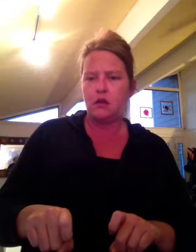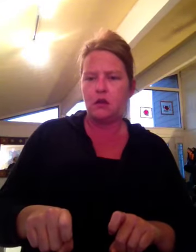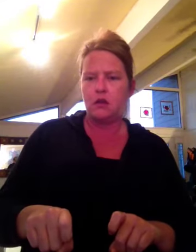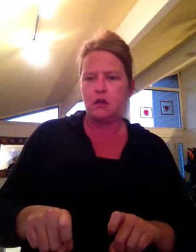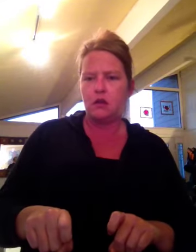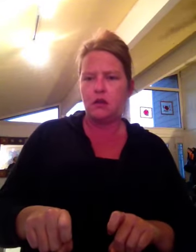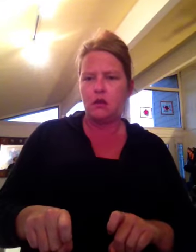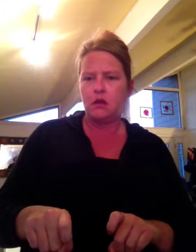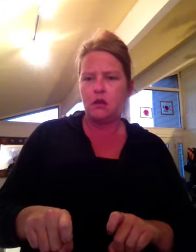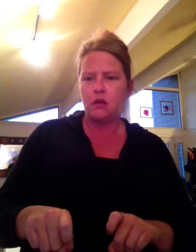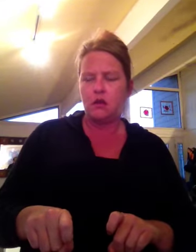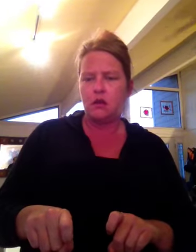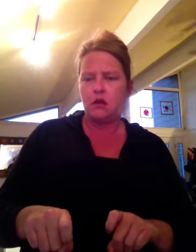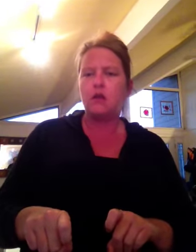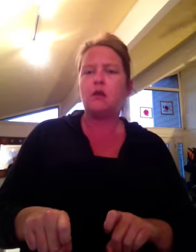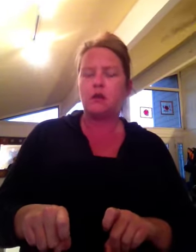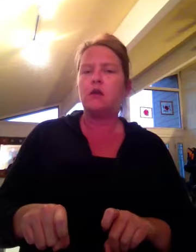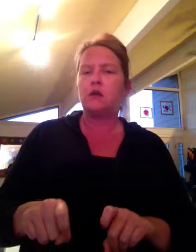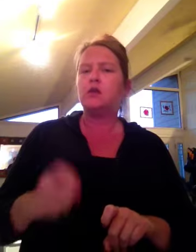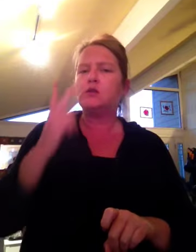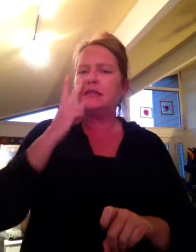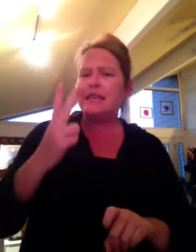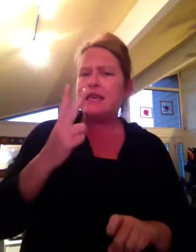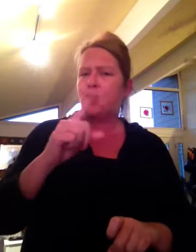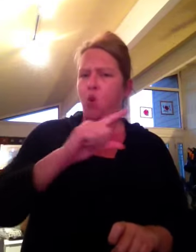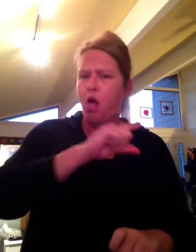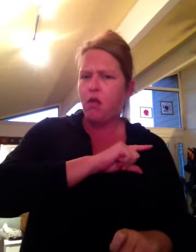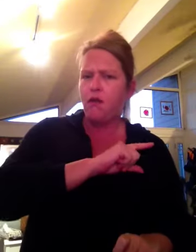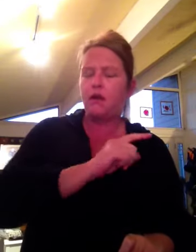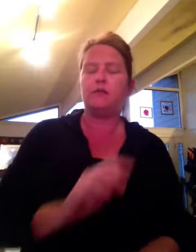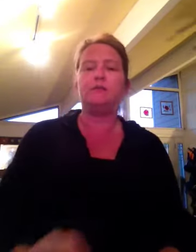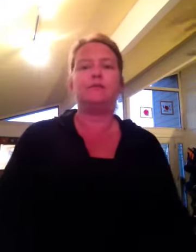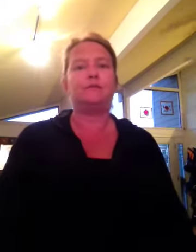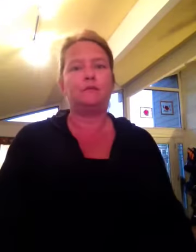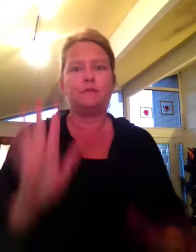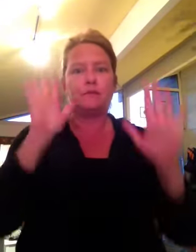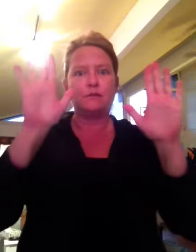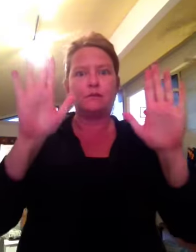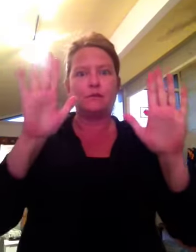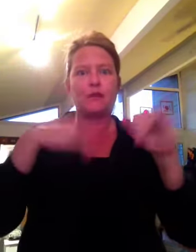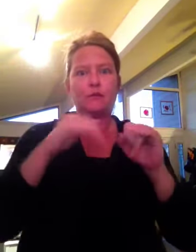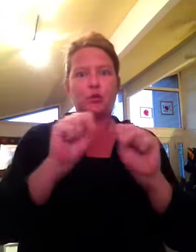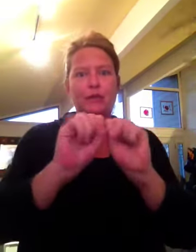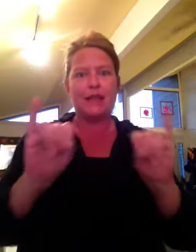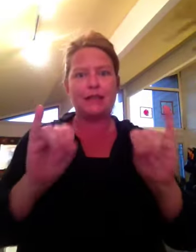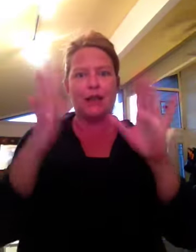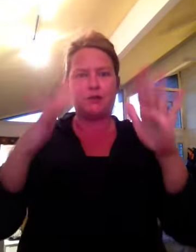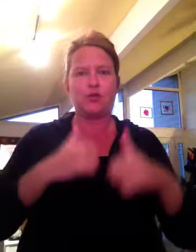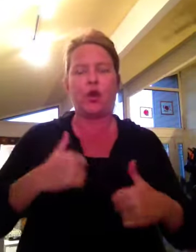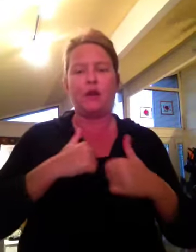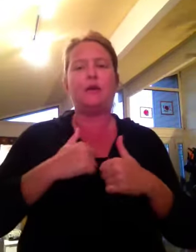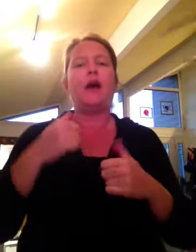he normally work or is he just out of work for medical reasons right now?